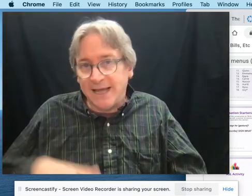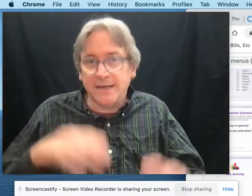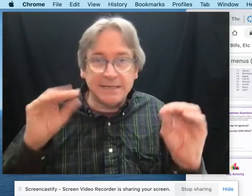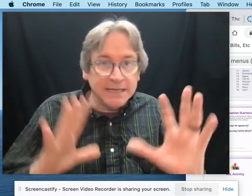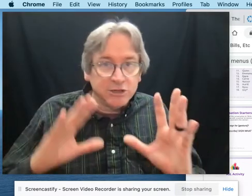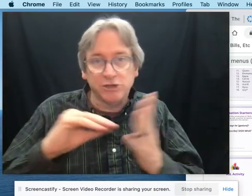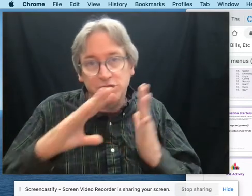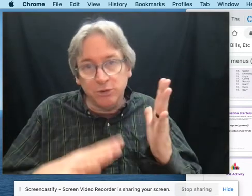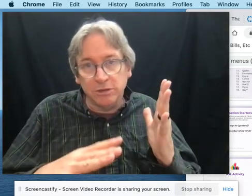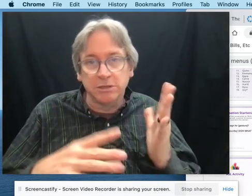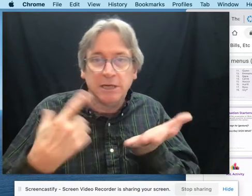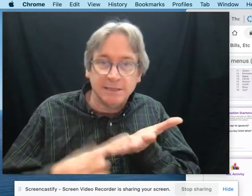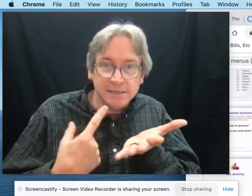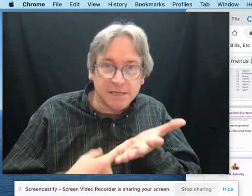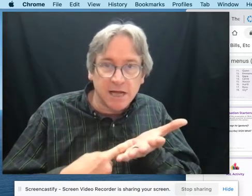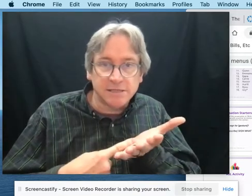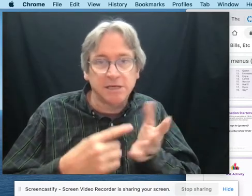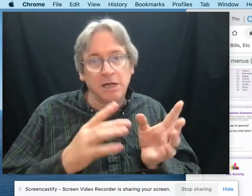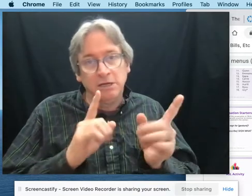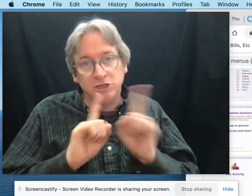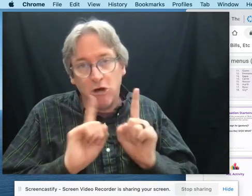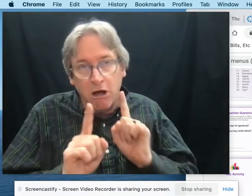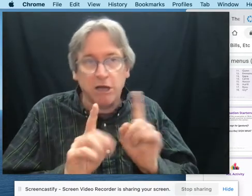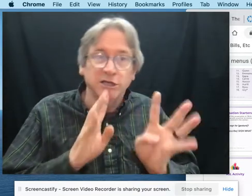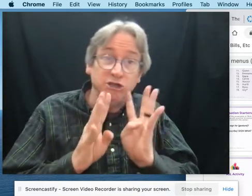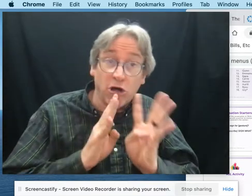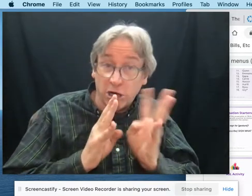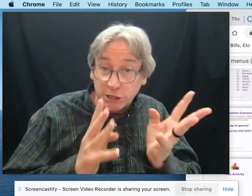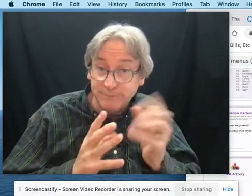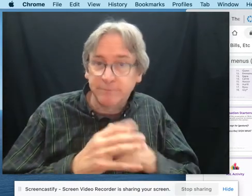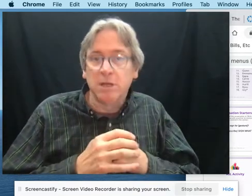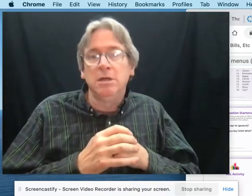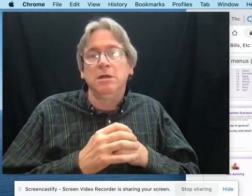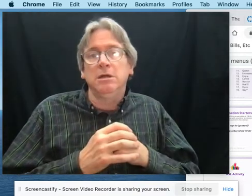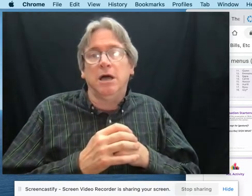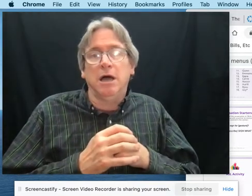Raise hand. Teacher. Student. Discuss. Talk. Talk.